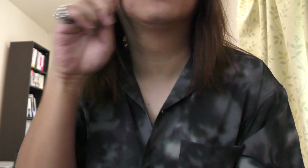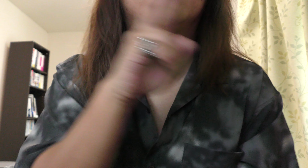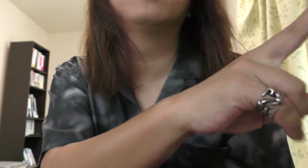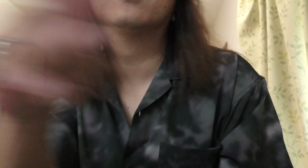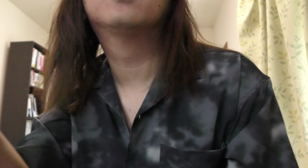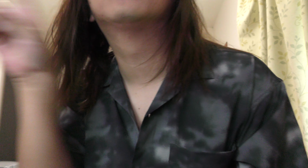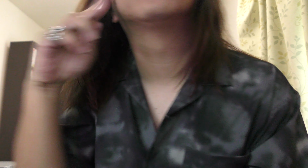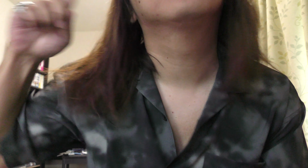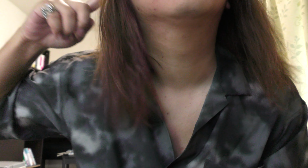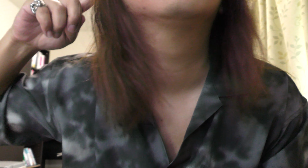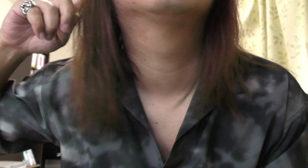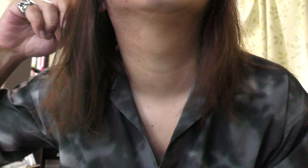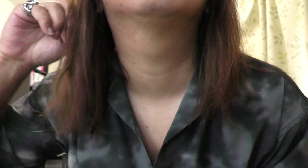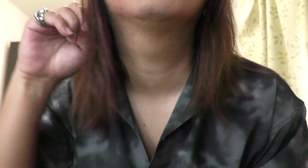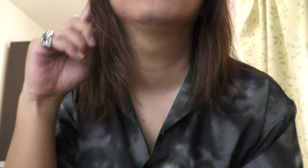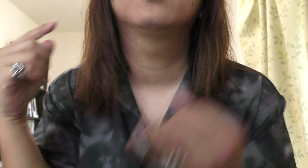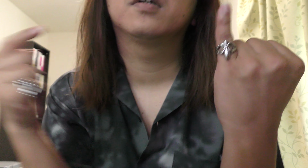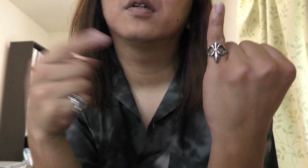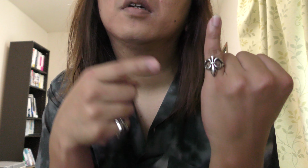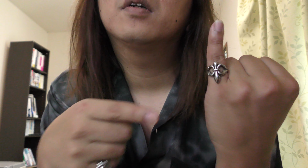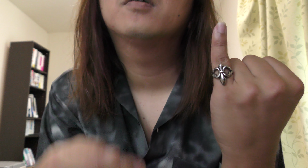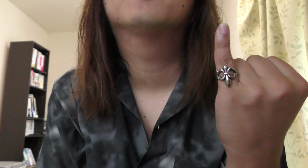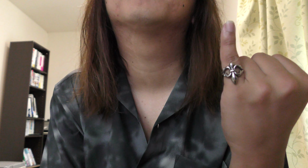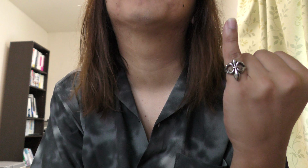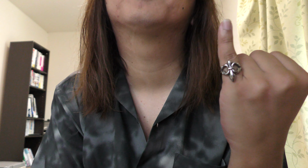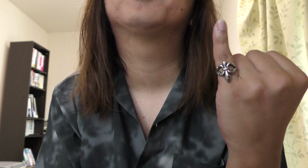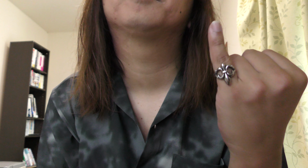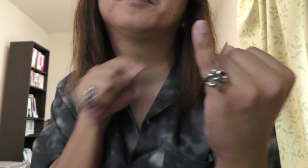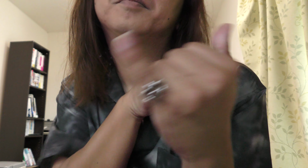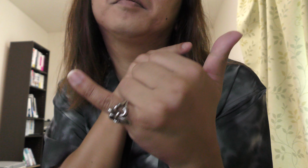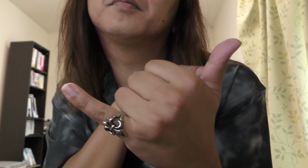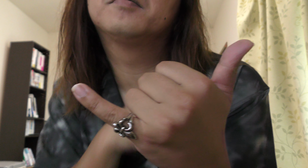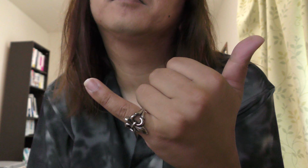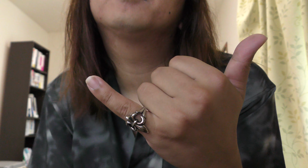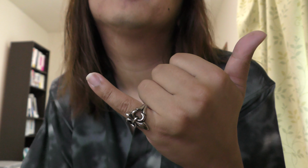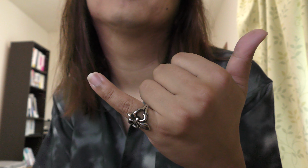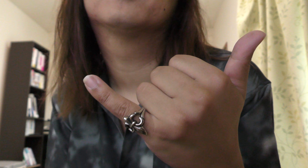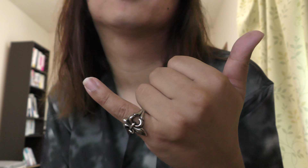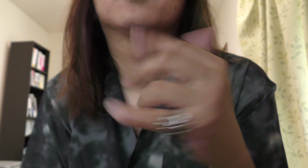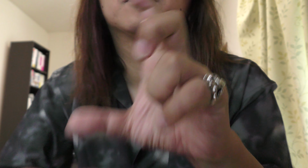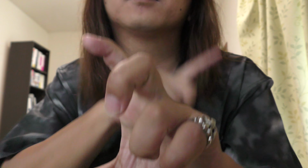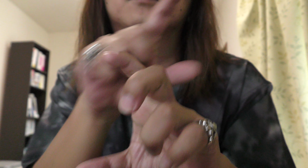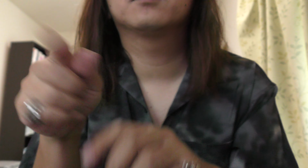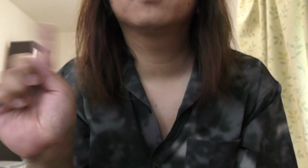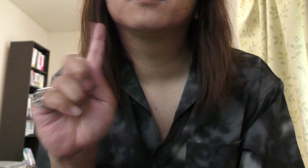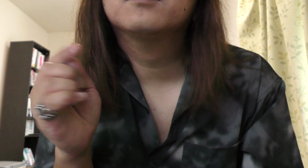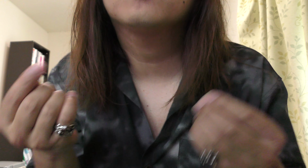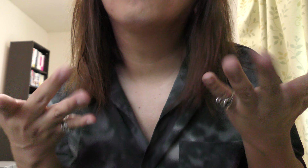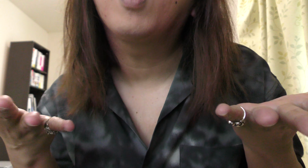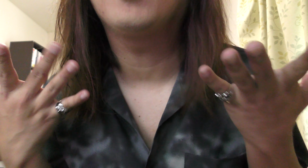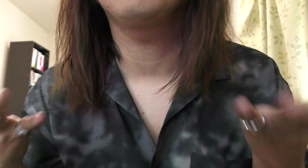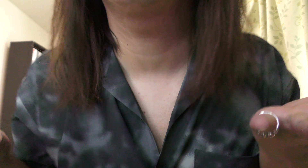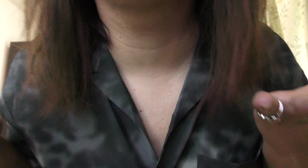is inside He's just a boy, and I'm just a girl, cannot make it any more obvious